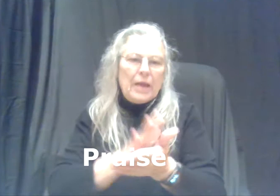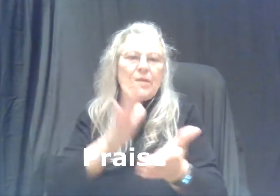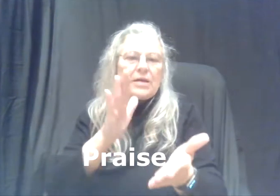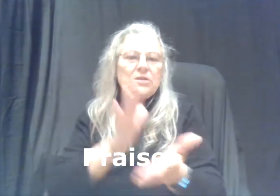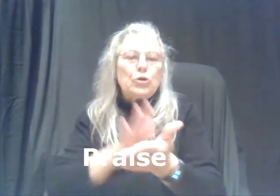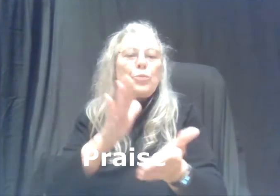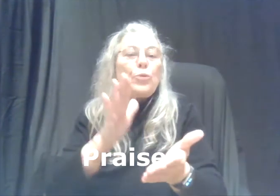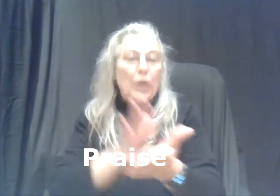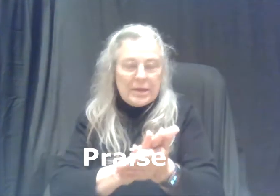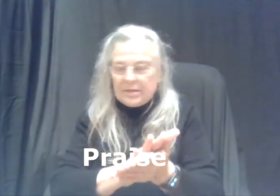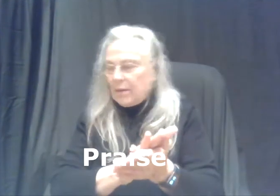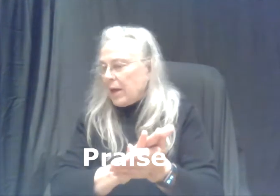to praise somebody.